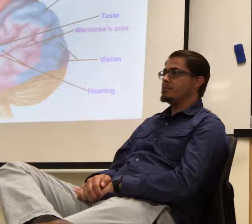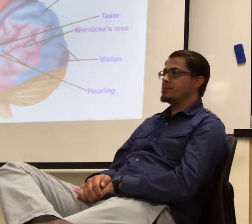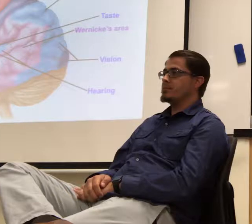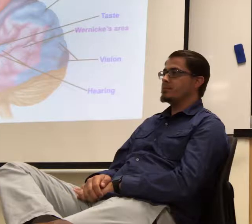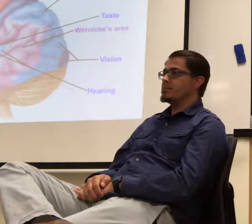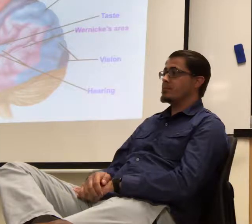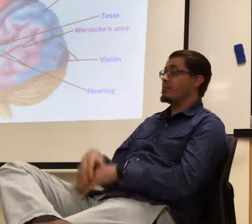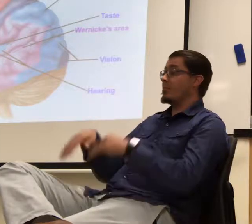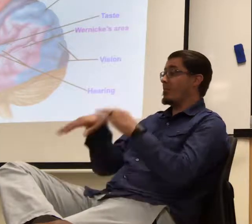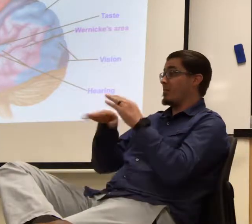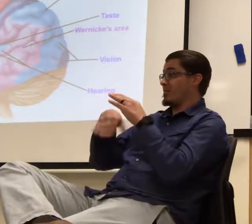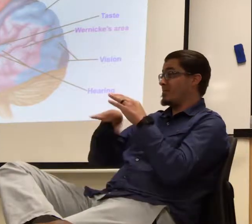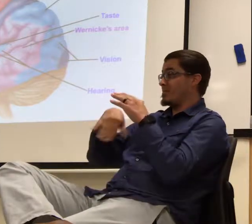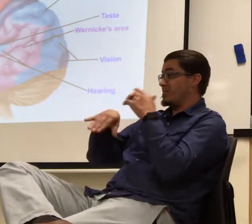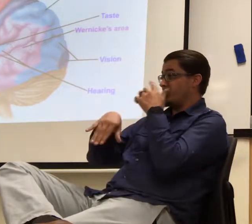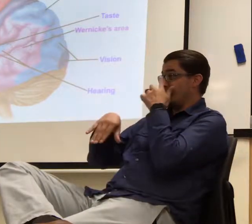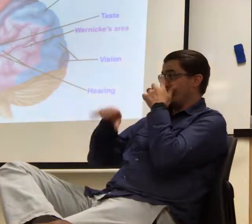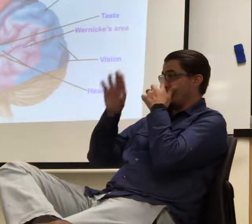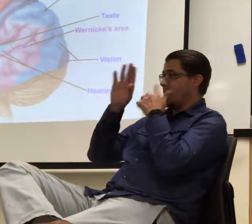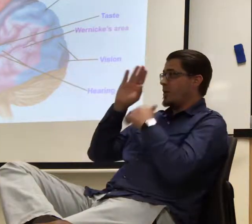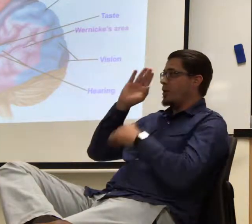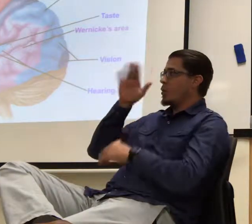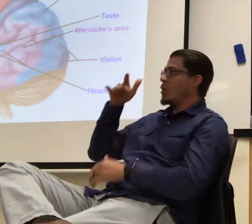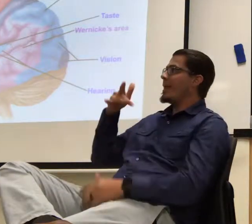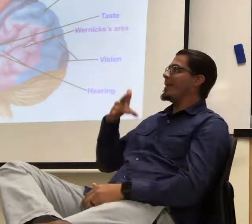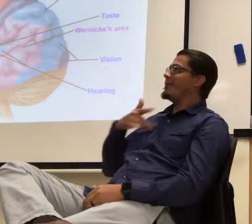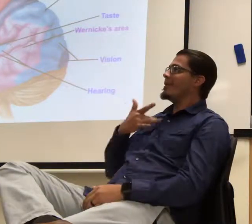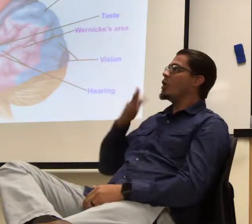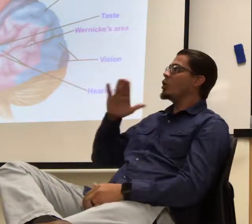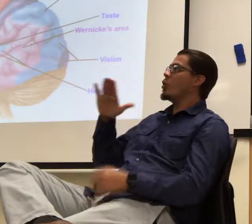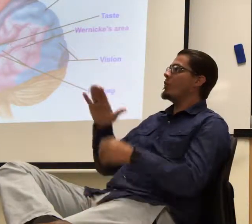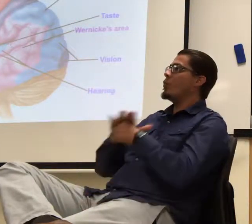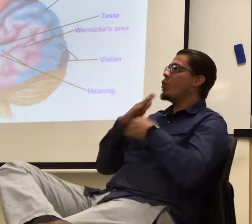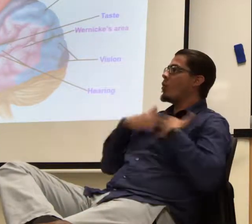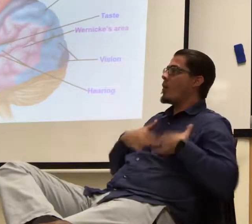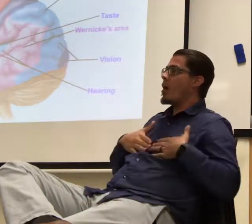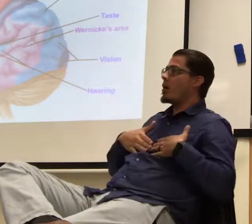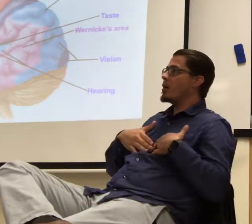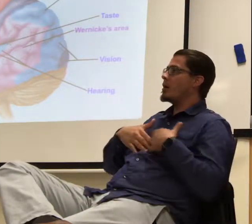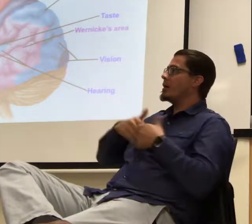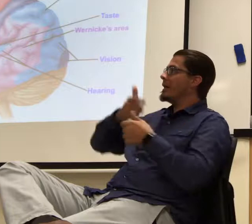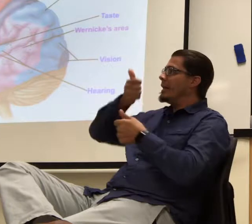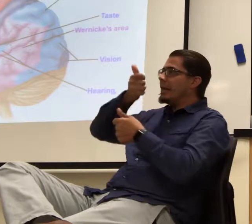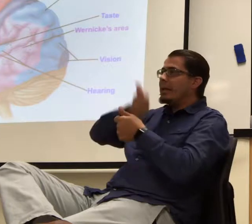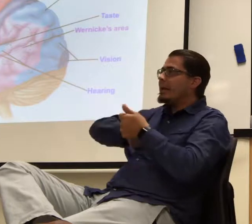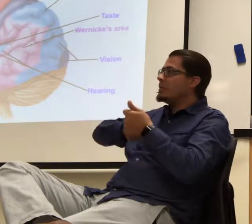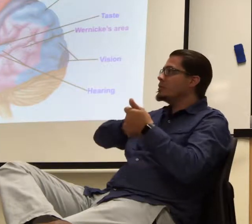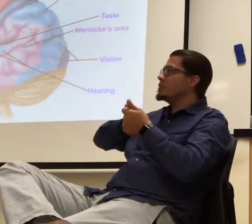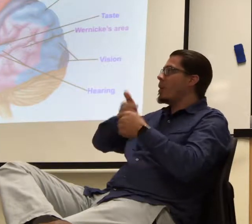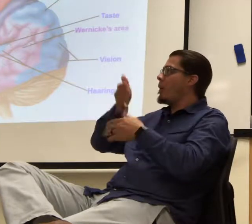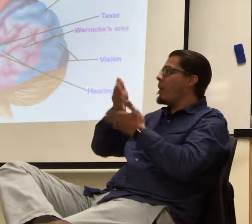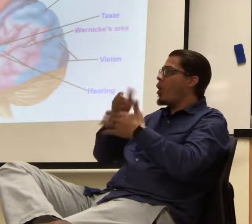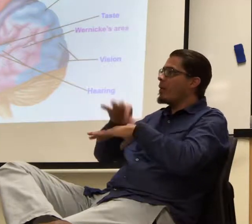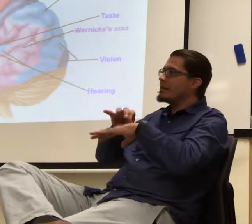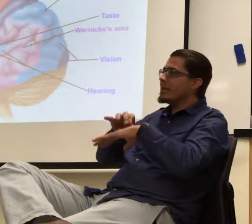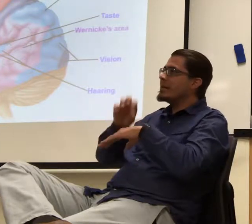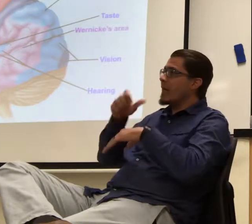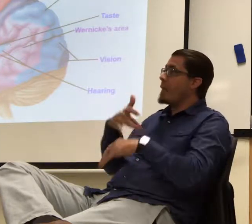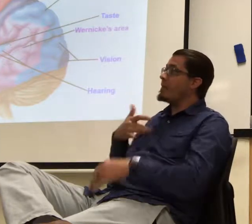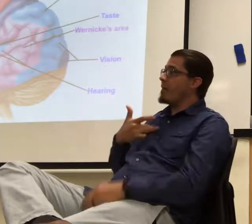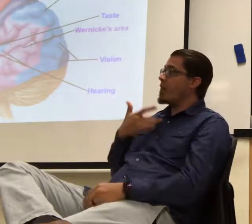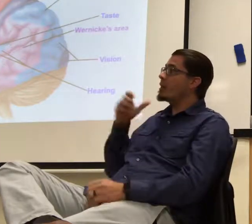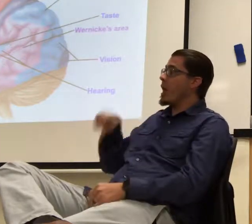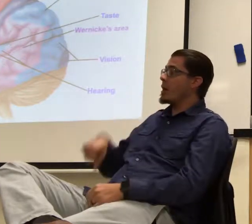Okay, so basically, this is where you feel your body. Every square millimeter of skin can be